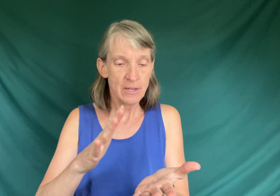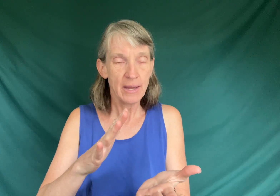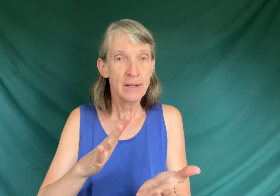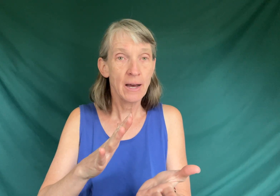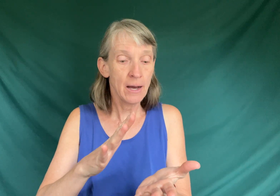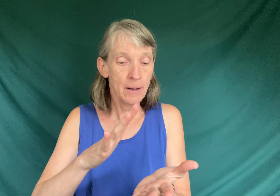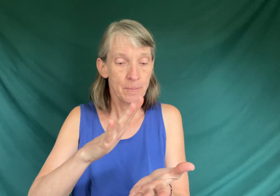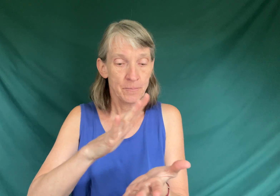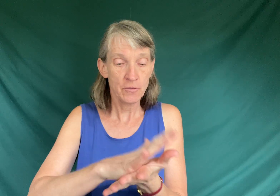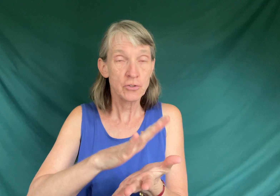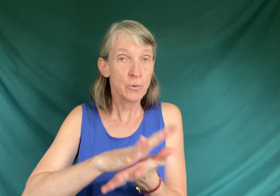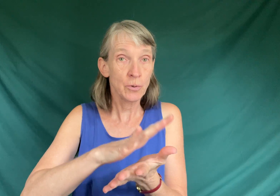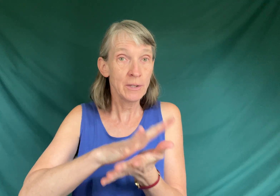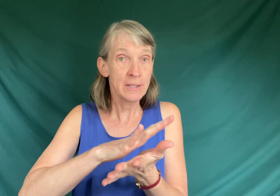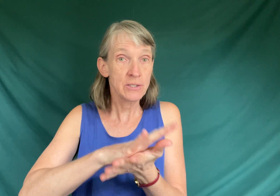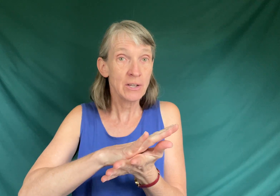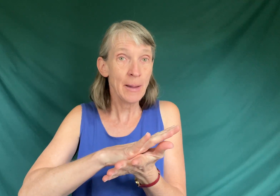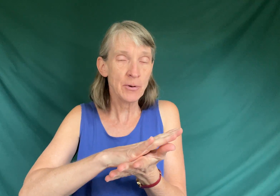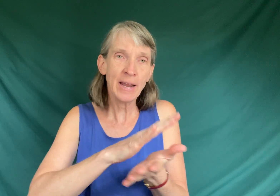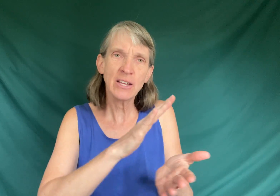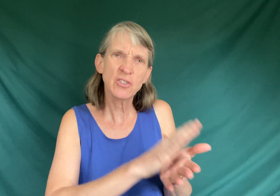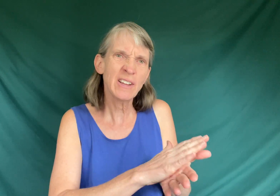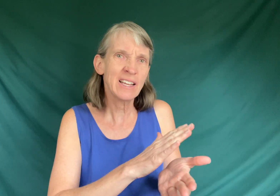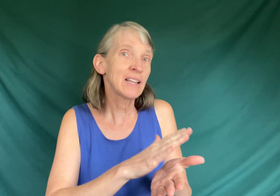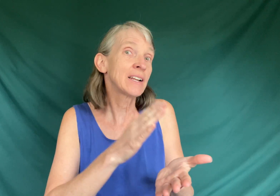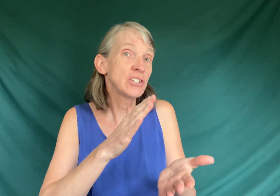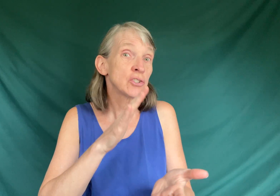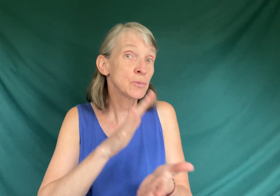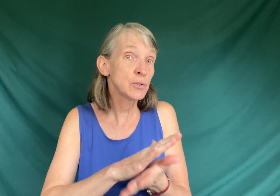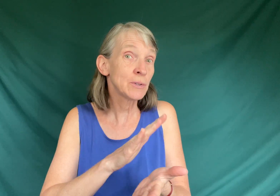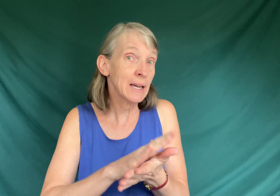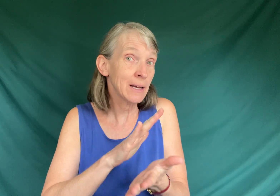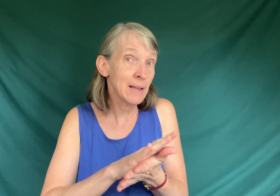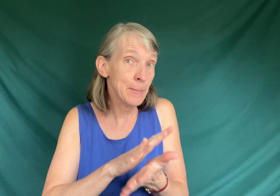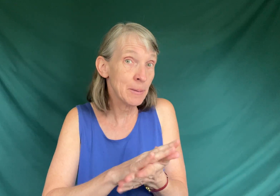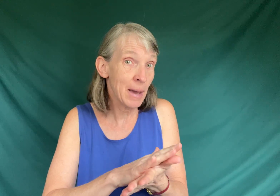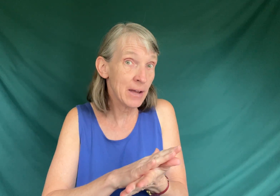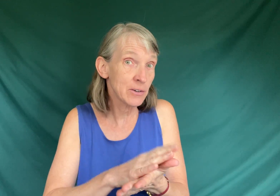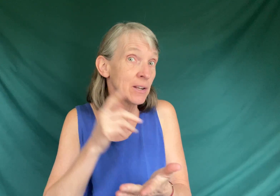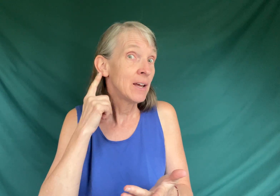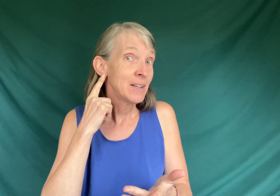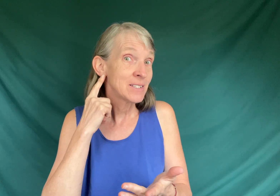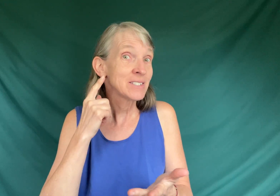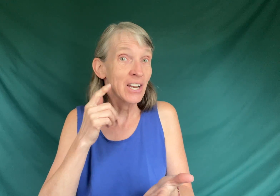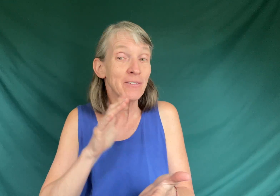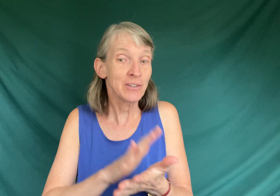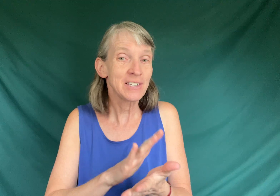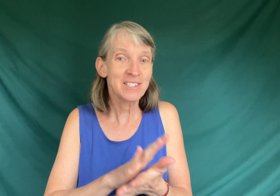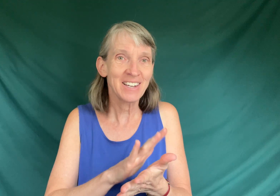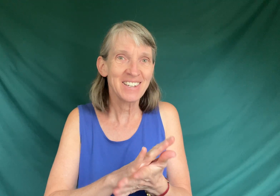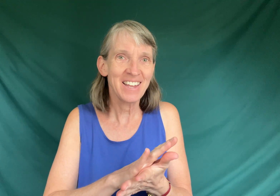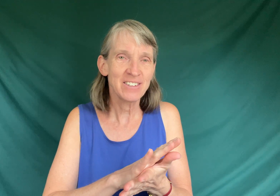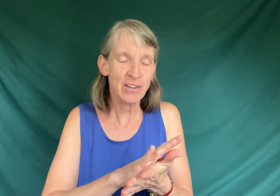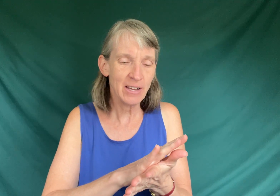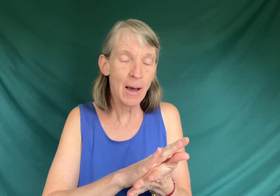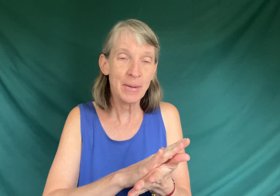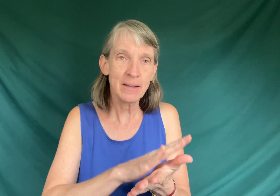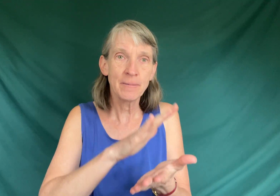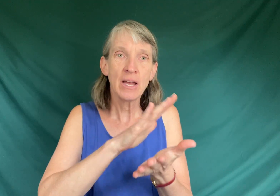sign for school is you clap your hands, or like a lot of teachers will do like a clapping pattern to check if you're listening, and you can copy it. So